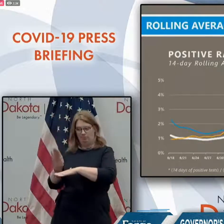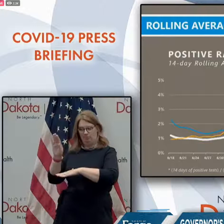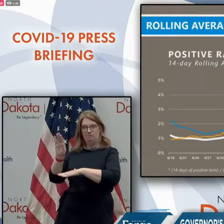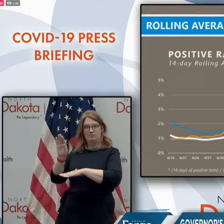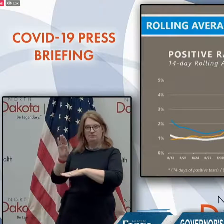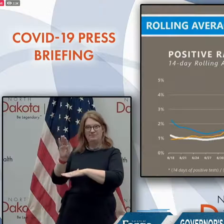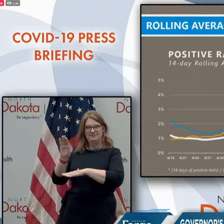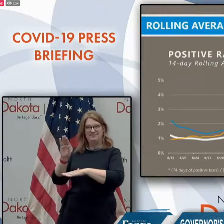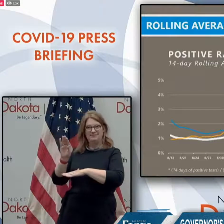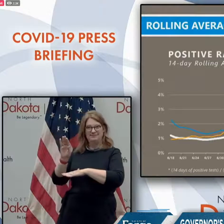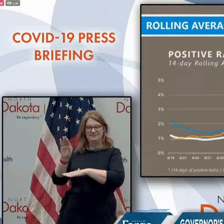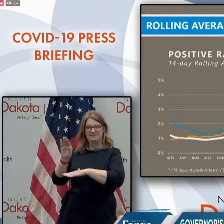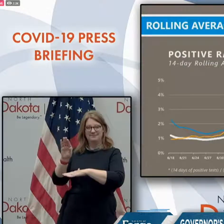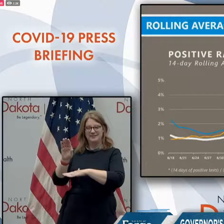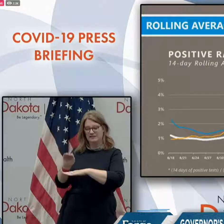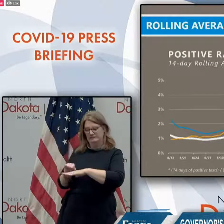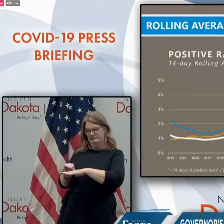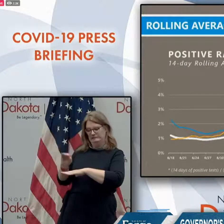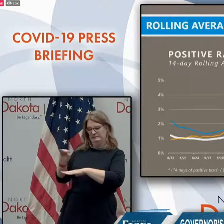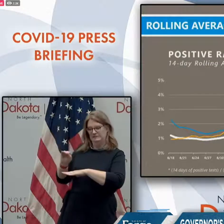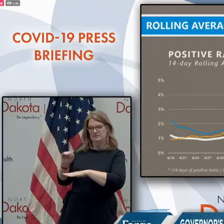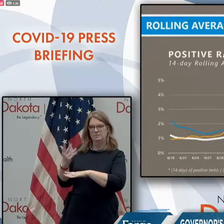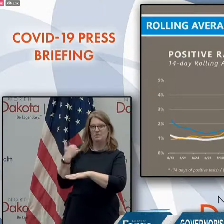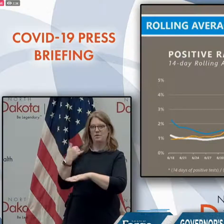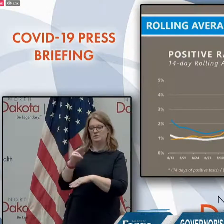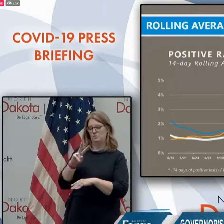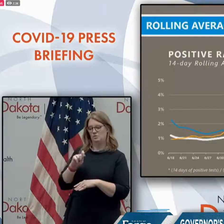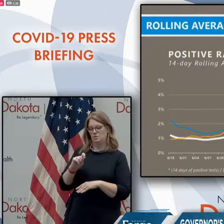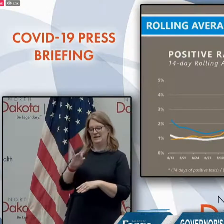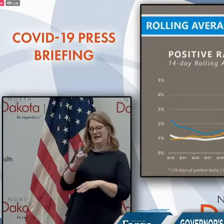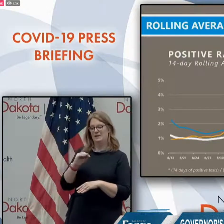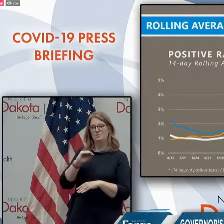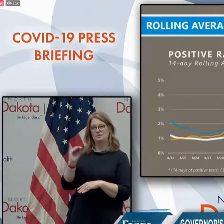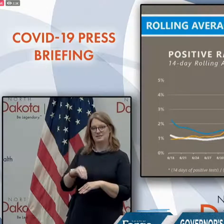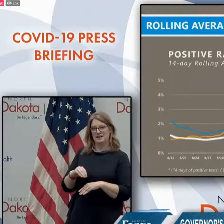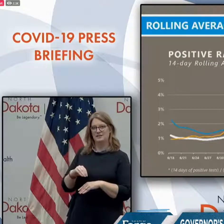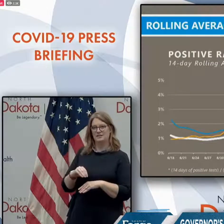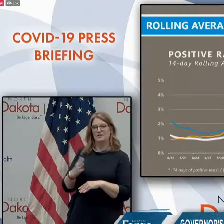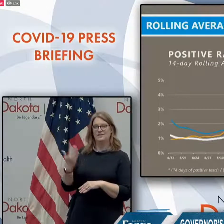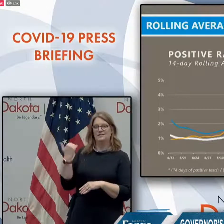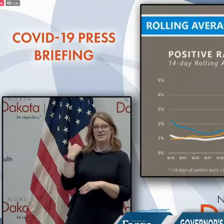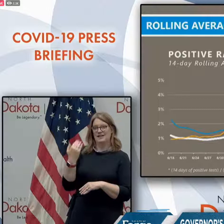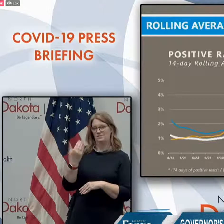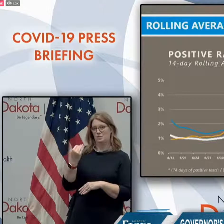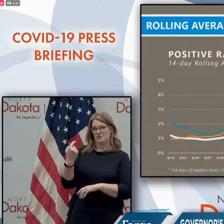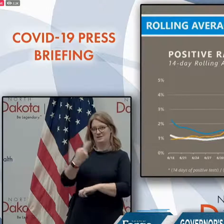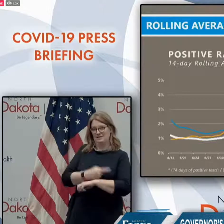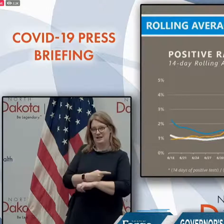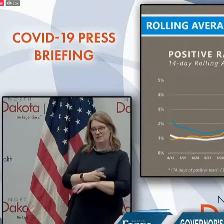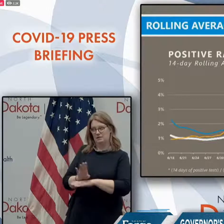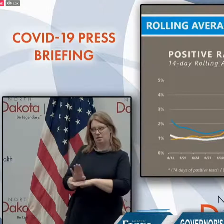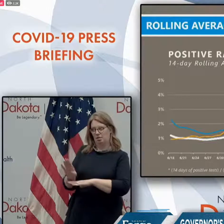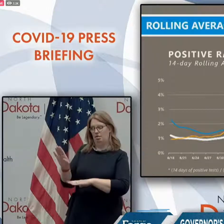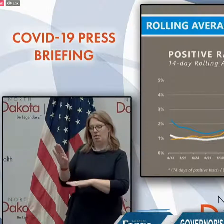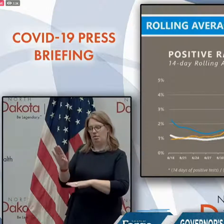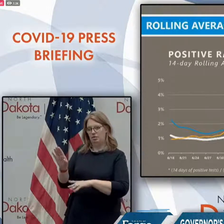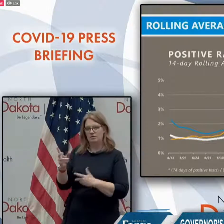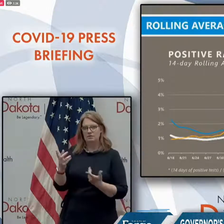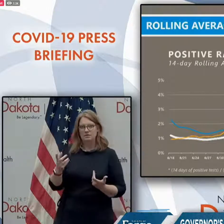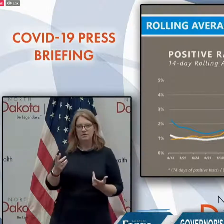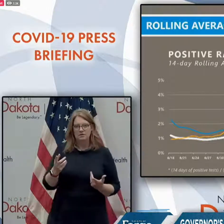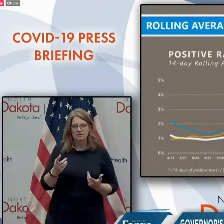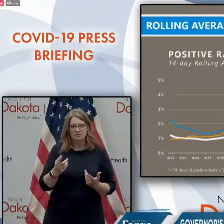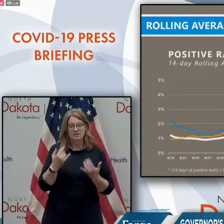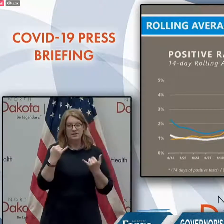14-day trend line of 2.8% is the trend line for the last 14 days. So when we have days that are above